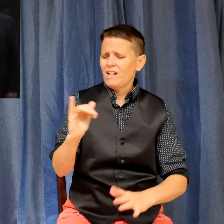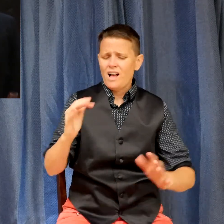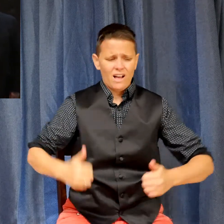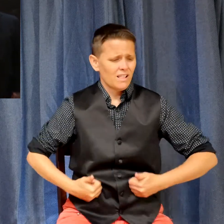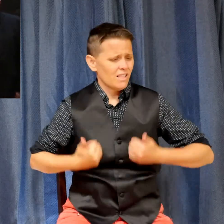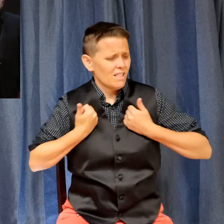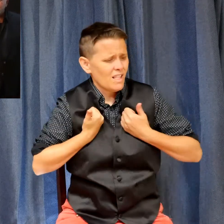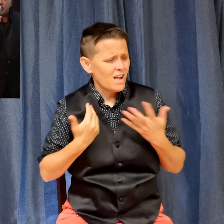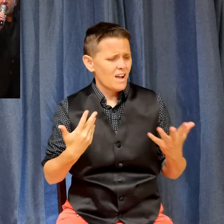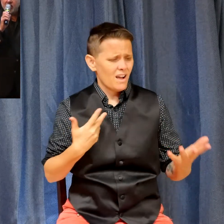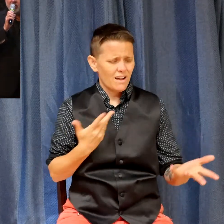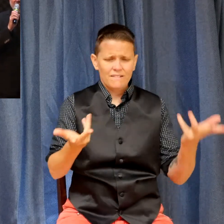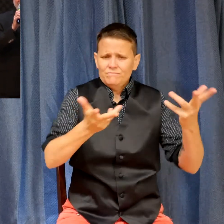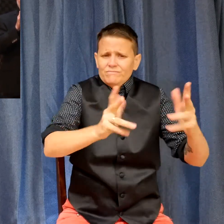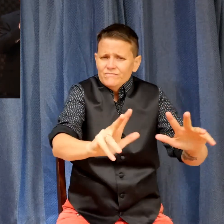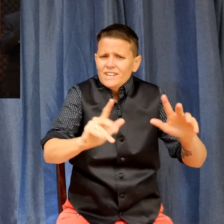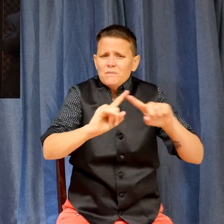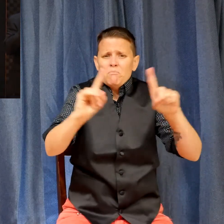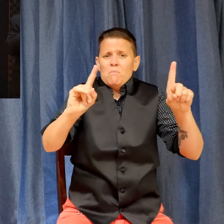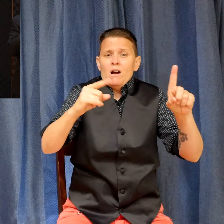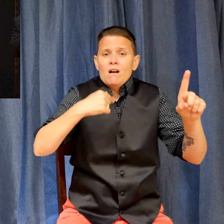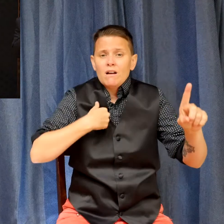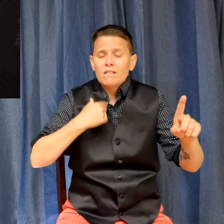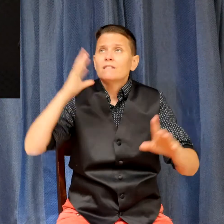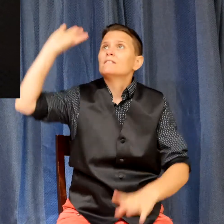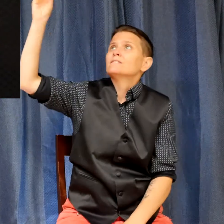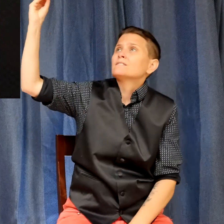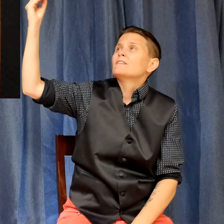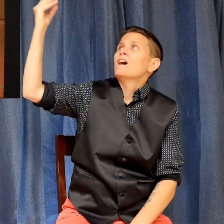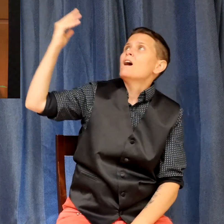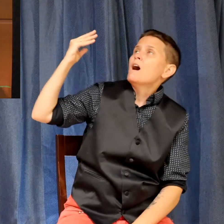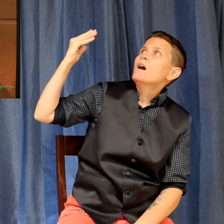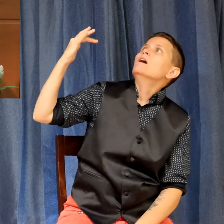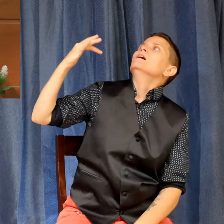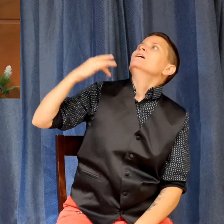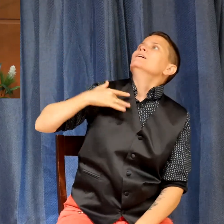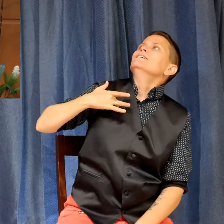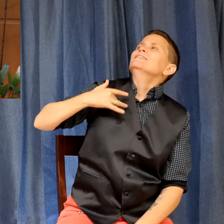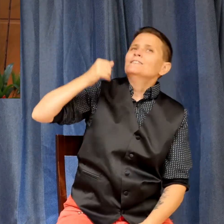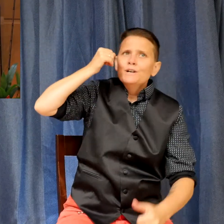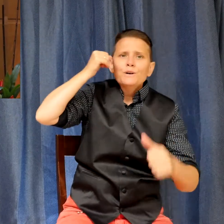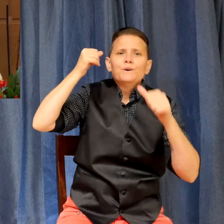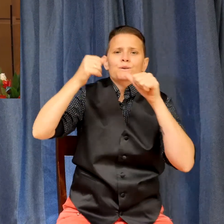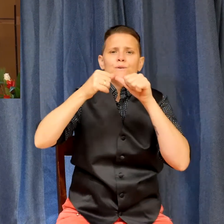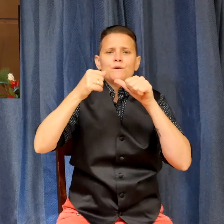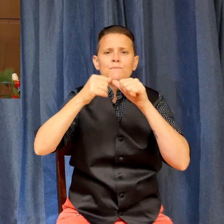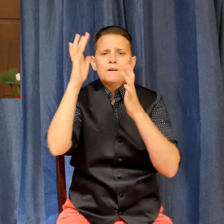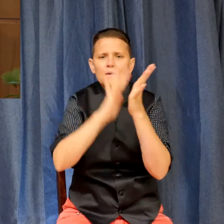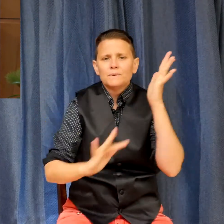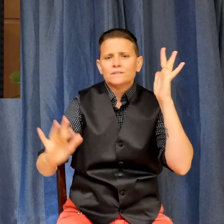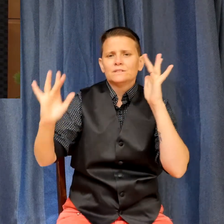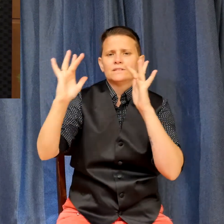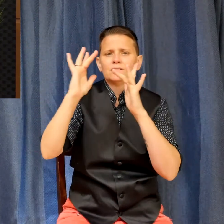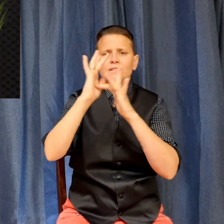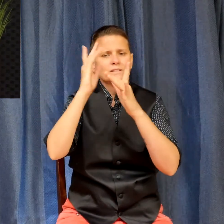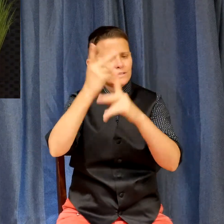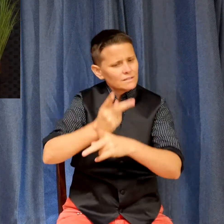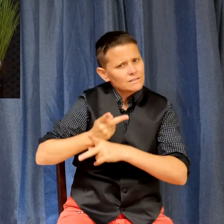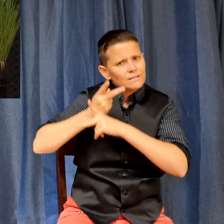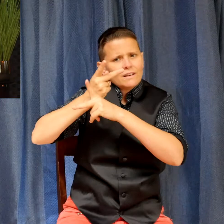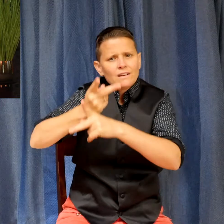never end, the sun came out, now you can smile again. Jesus, you keep